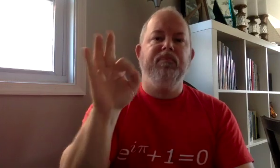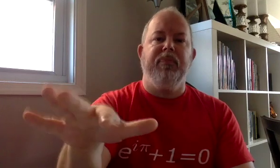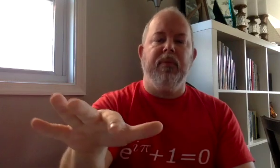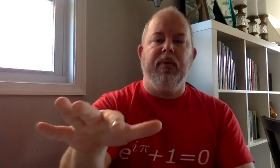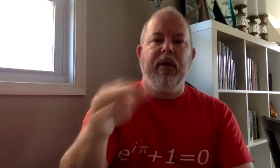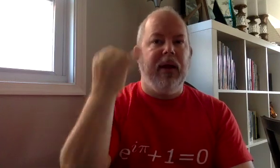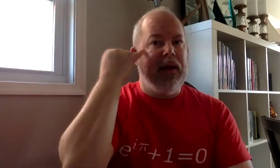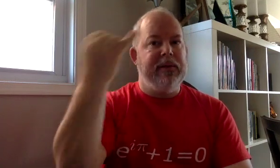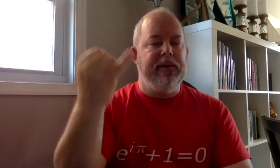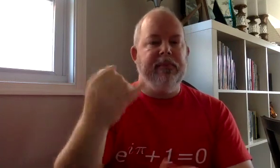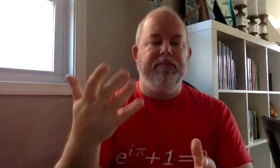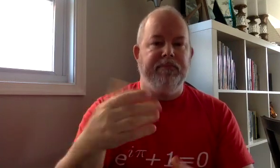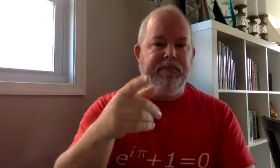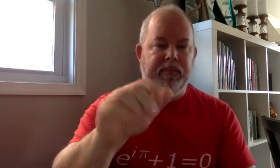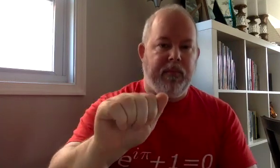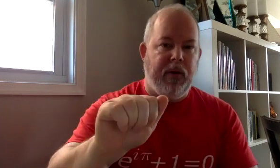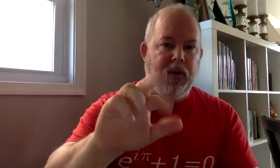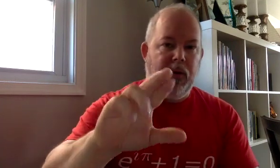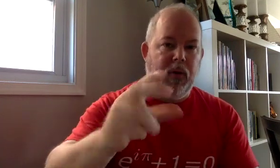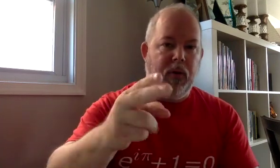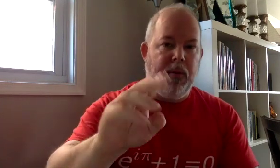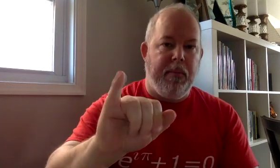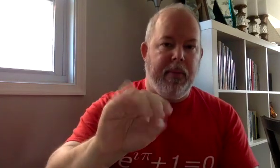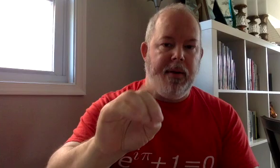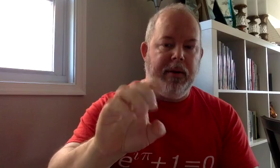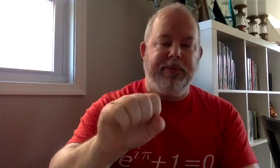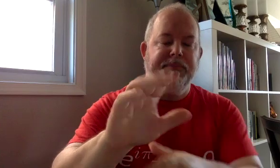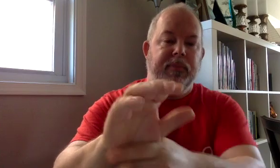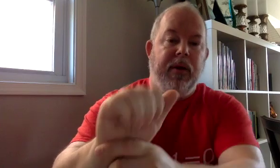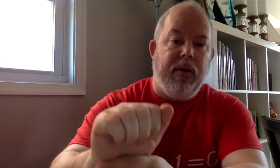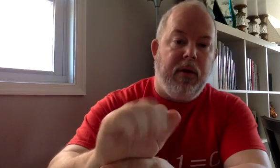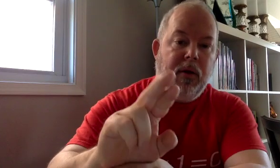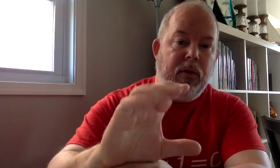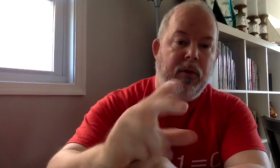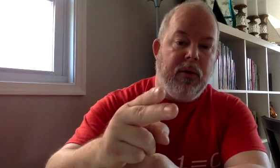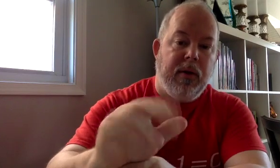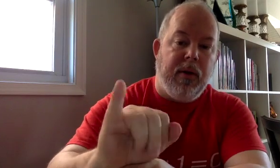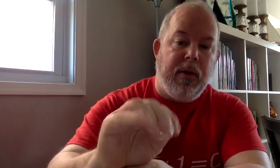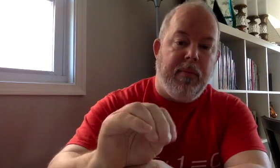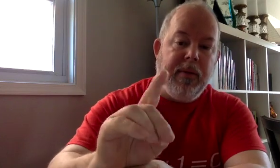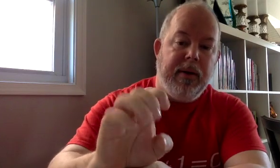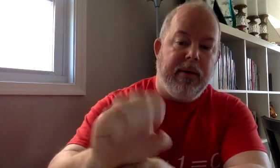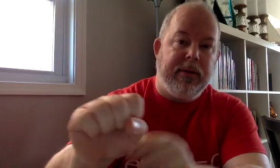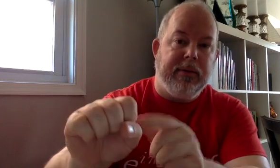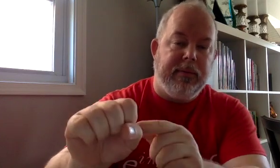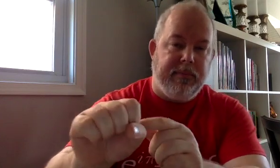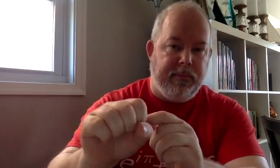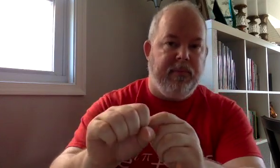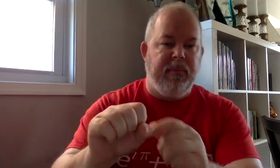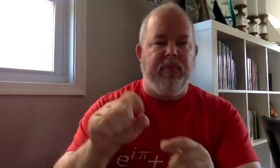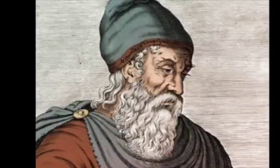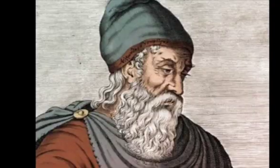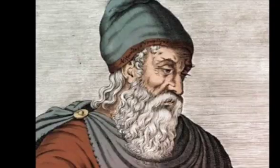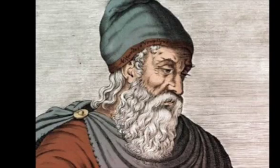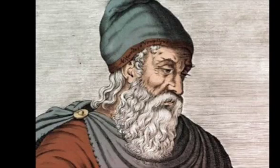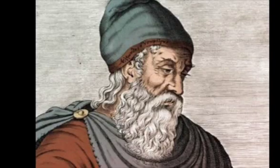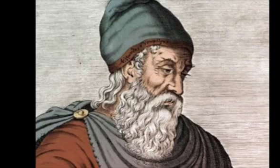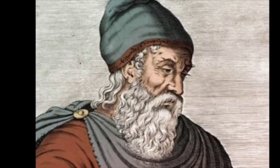talks. Ukrainians expressing more optimism than they had with any of the previous talks. One member of